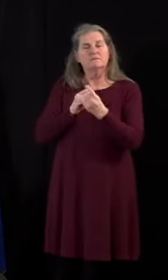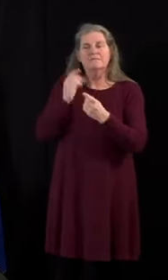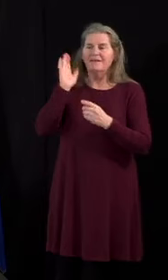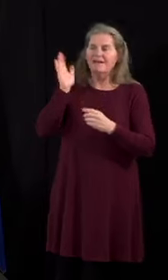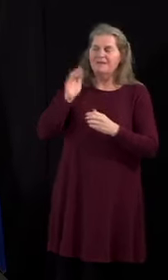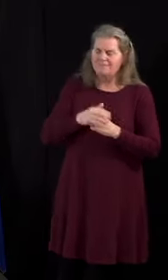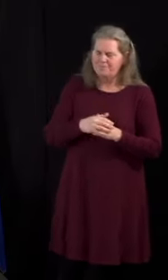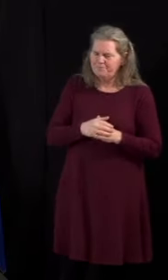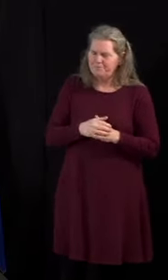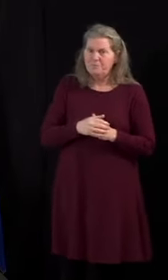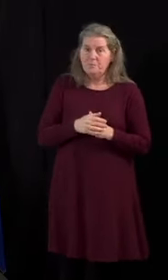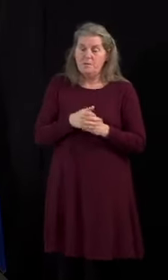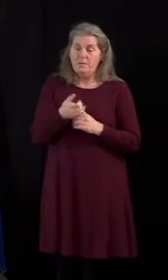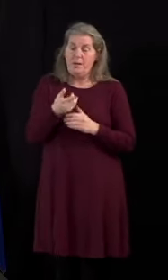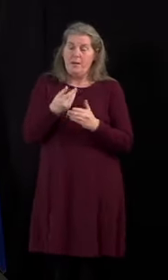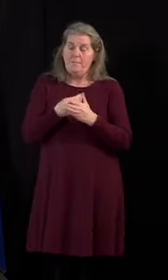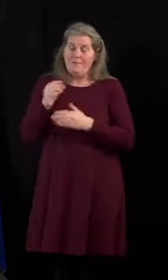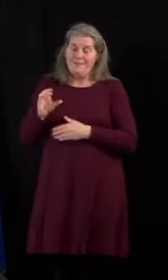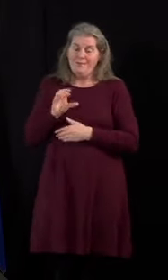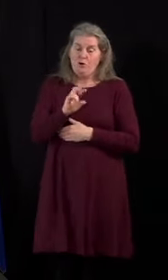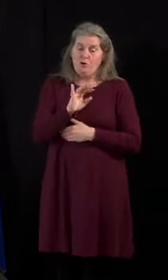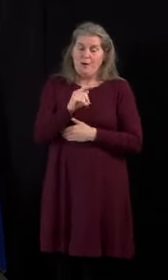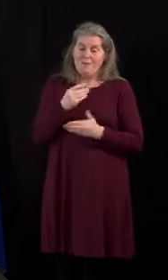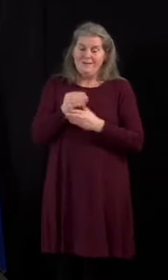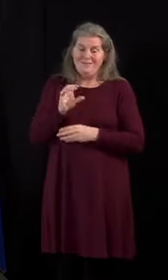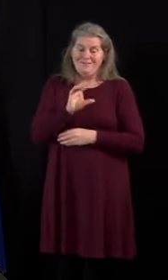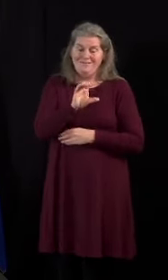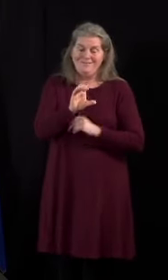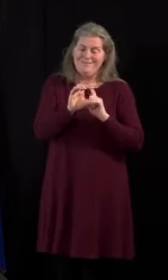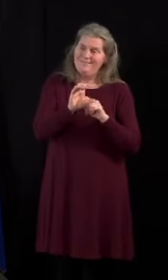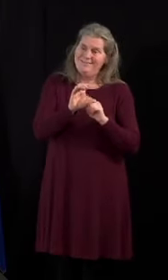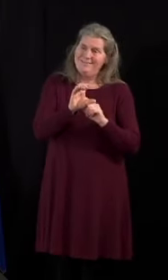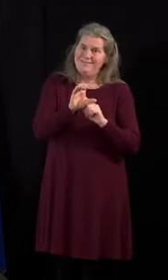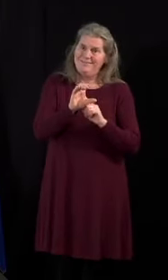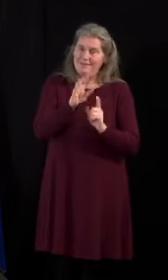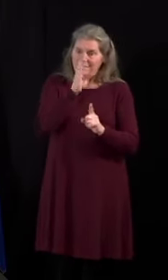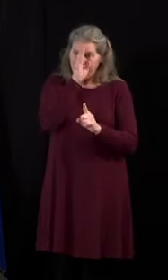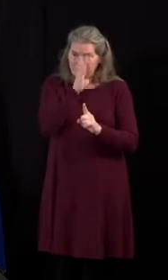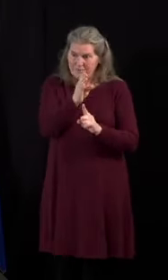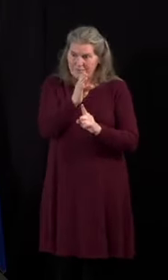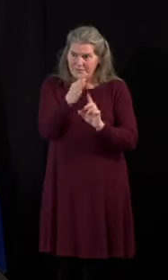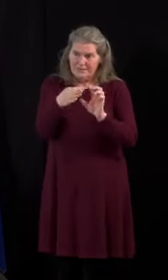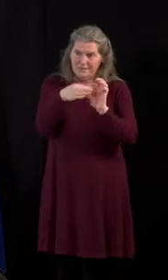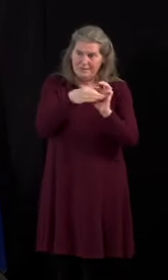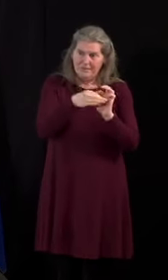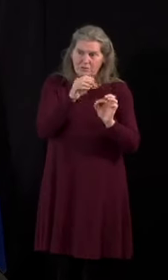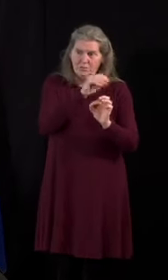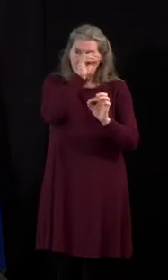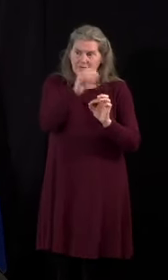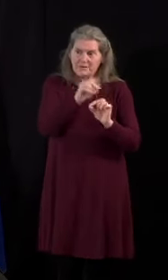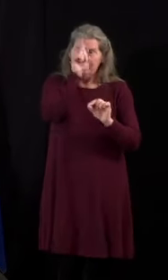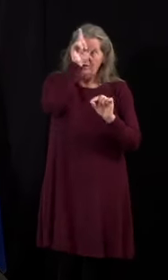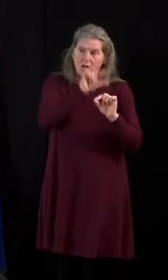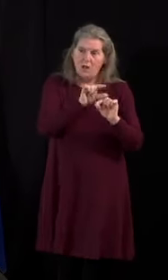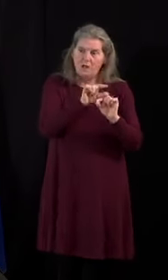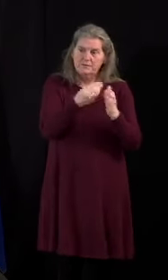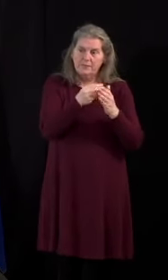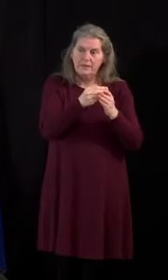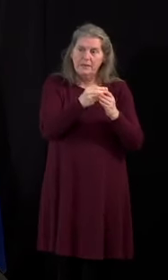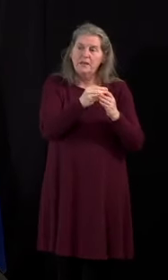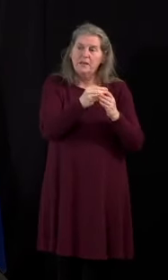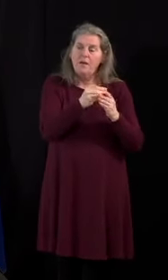Hi, I'm wondering if the amount of grant money businesses will receive is that directly related to the percentage of lost revenue, or